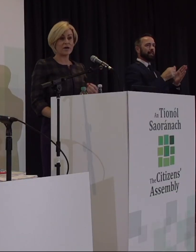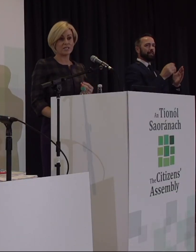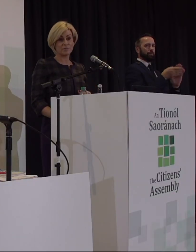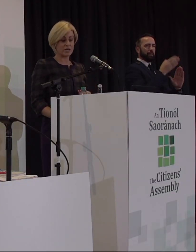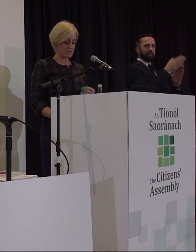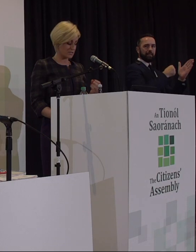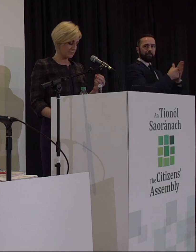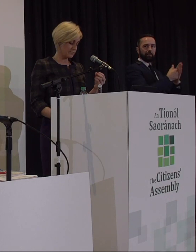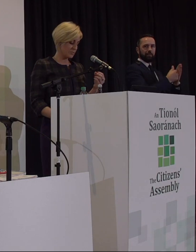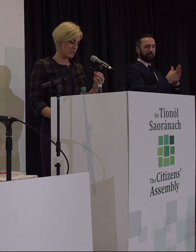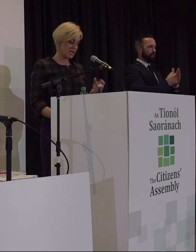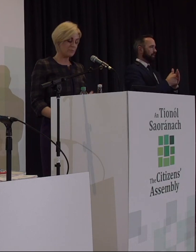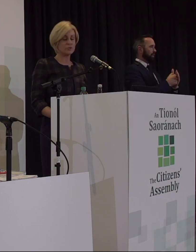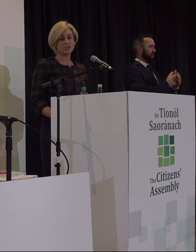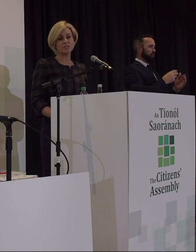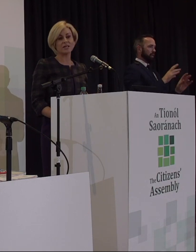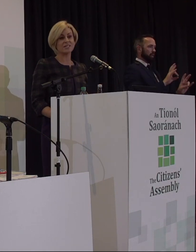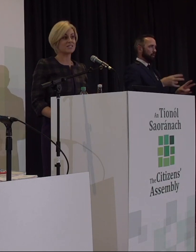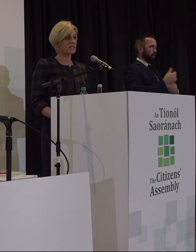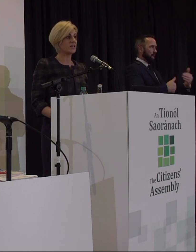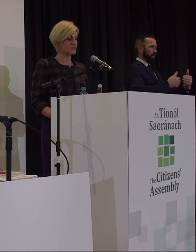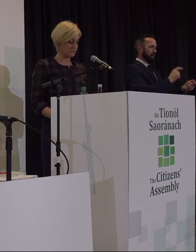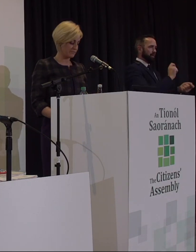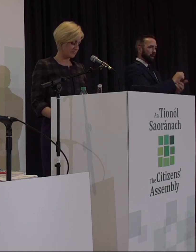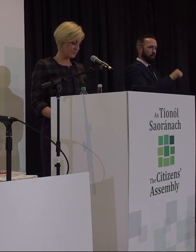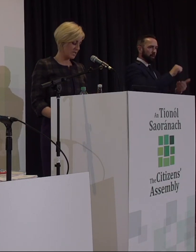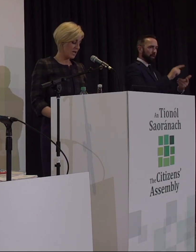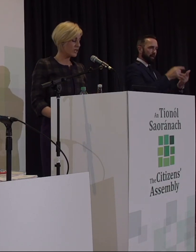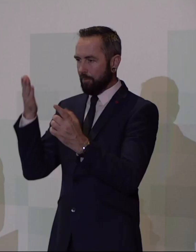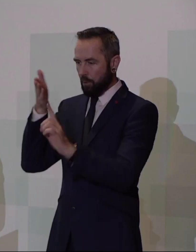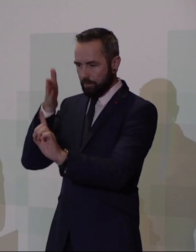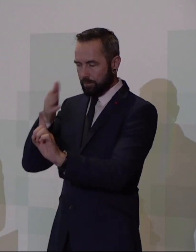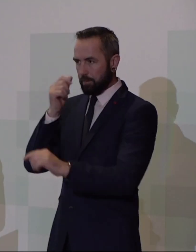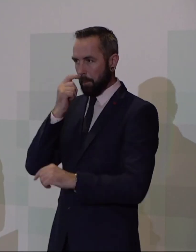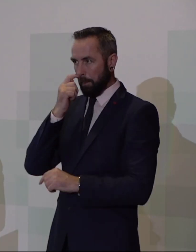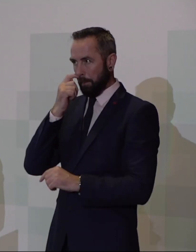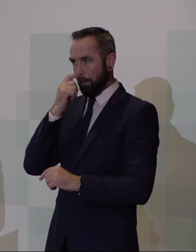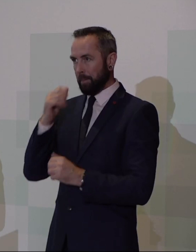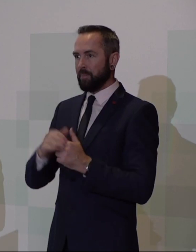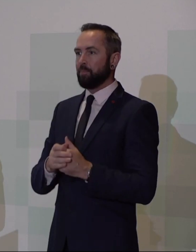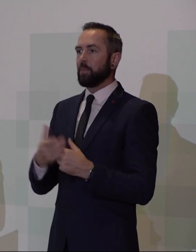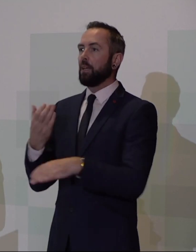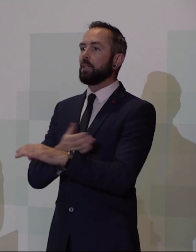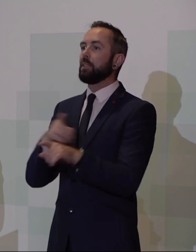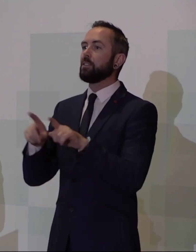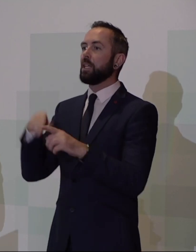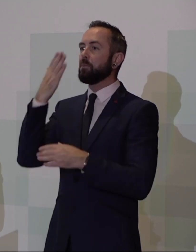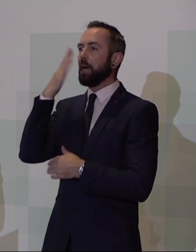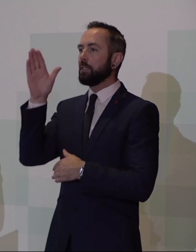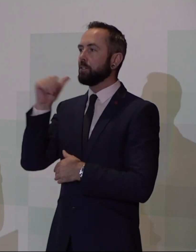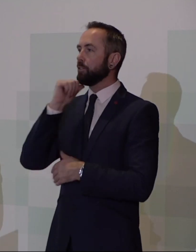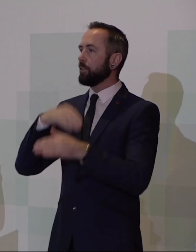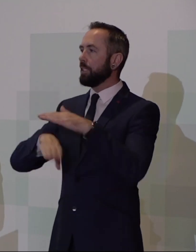that's fast-paced, with tight budgets, and it's deadline-driven. I continue to have that attitude, and I don't